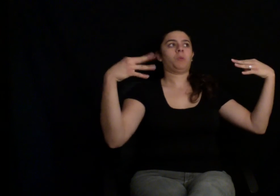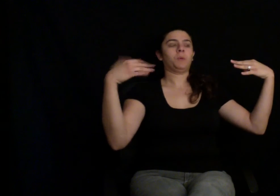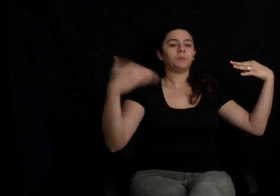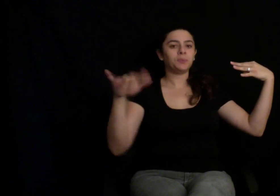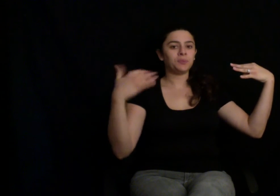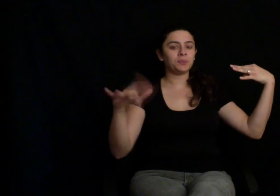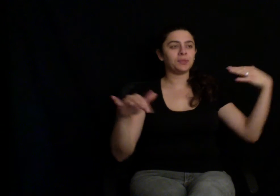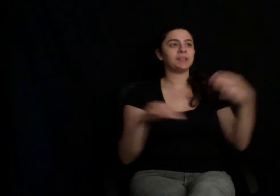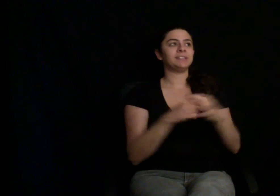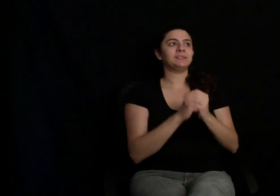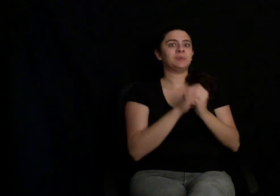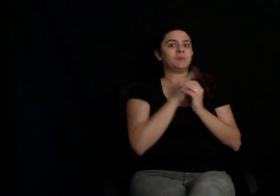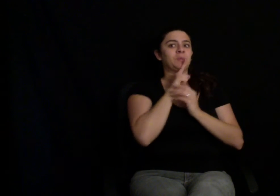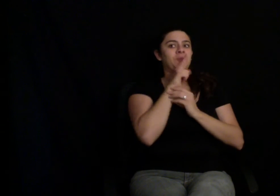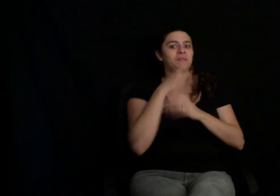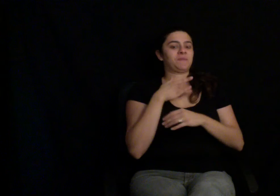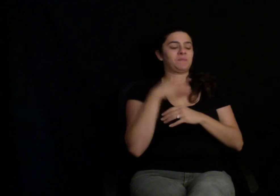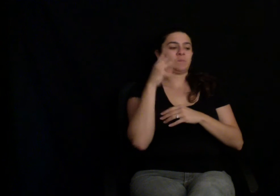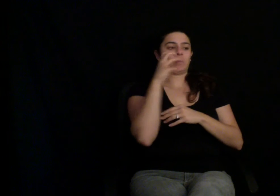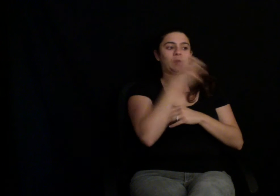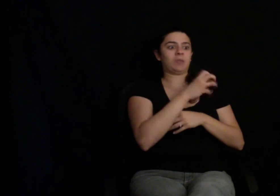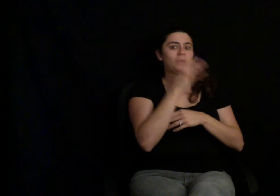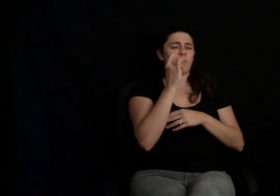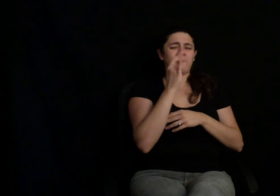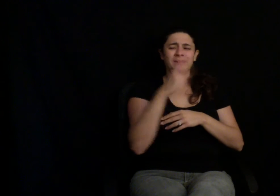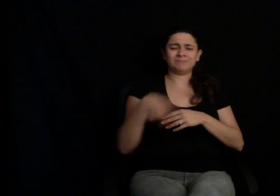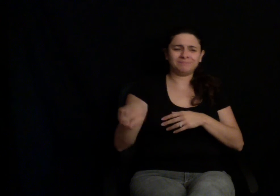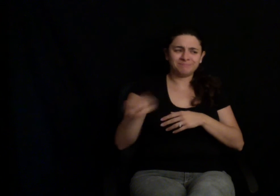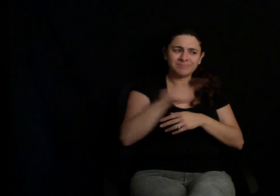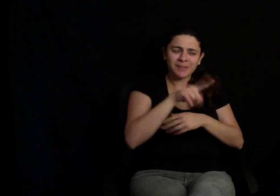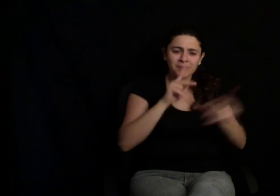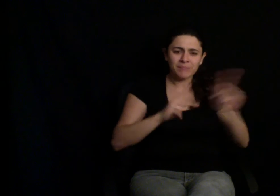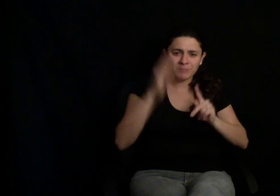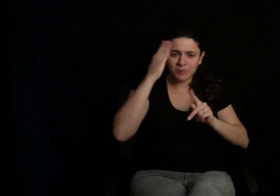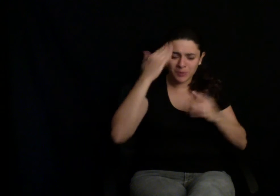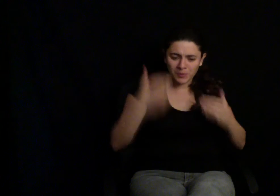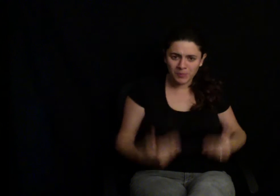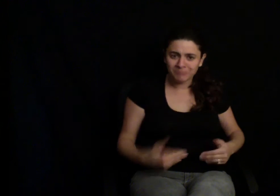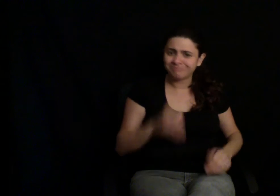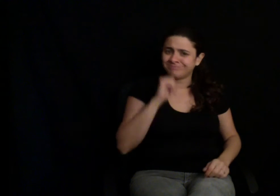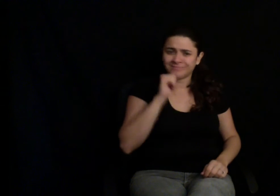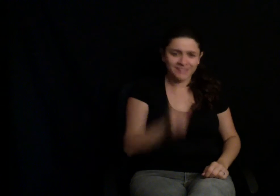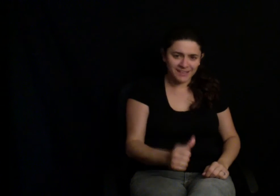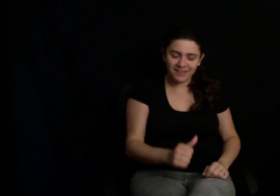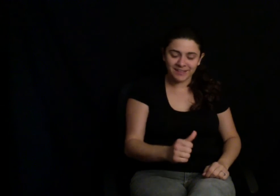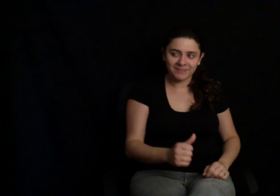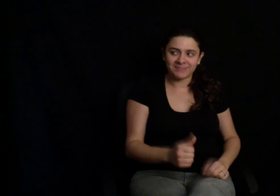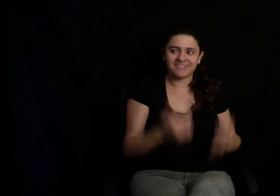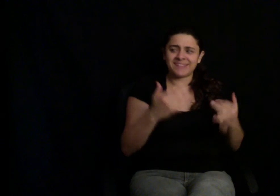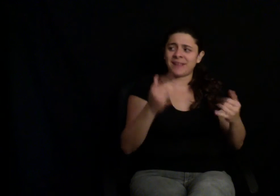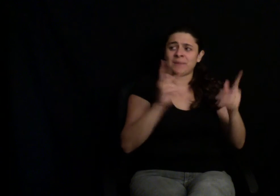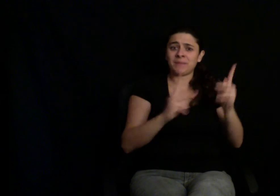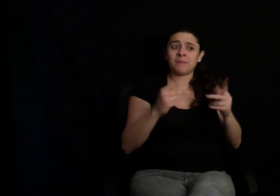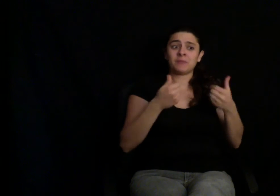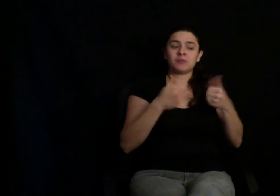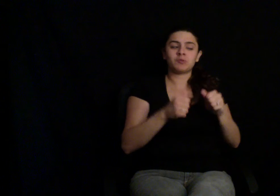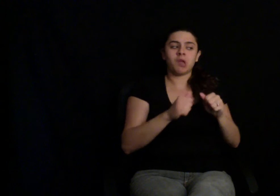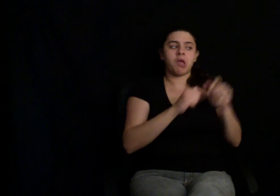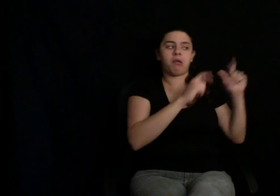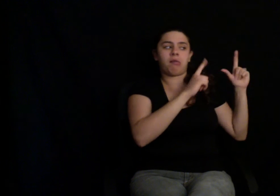really weird because all of a sudden, these people had no idea who I was. And there were people trying to slyly take photographs of me. There was some guy